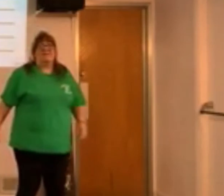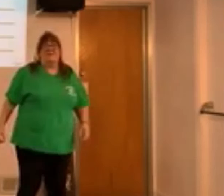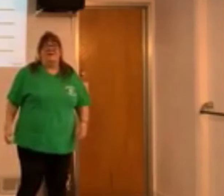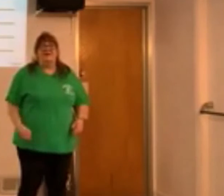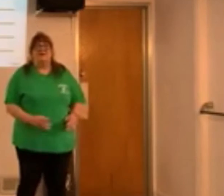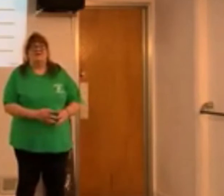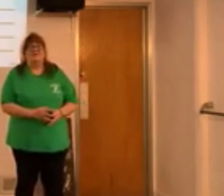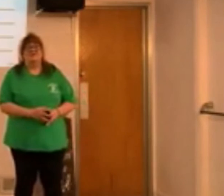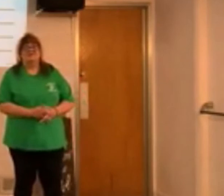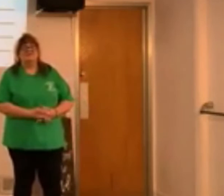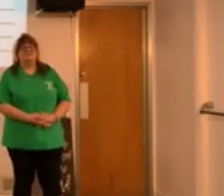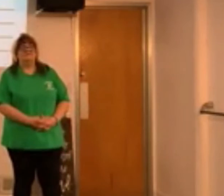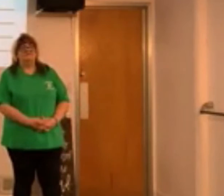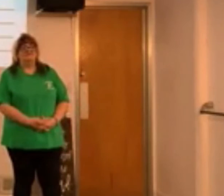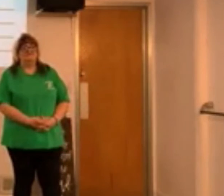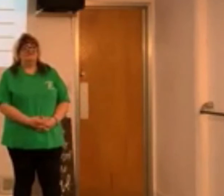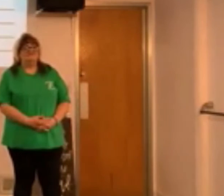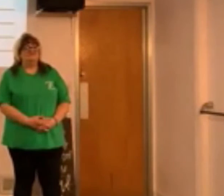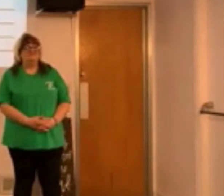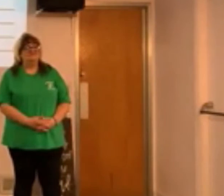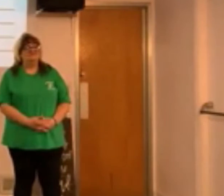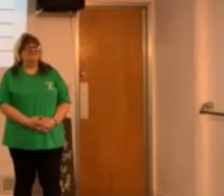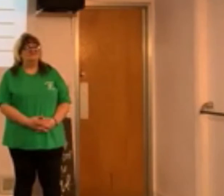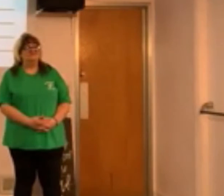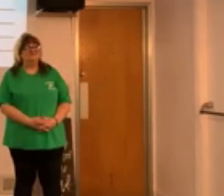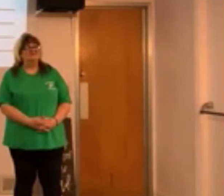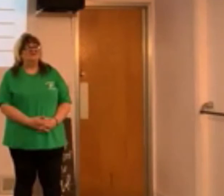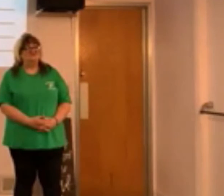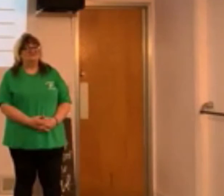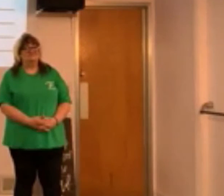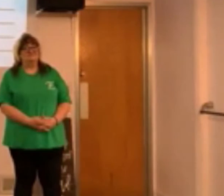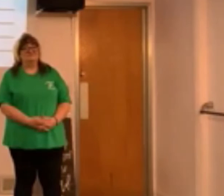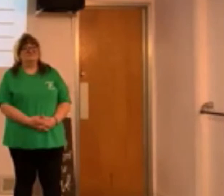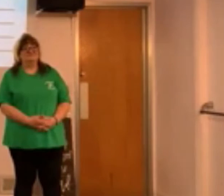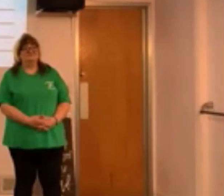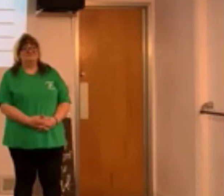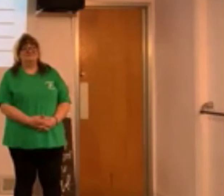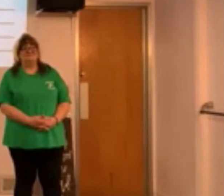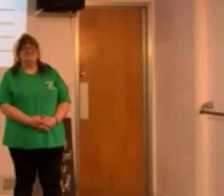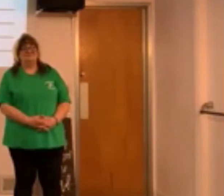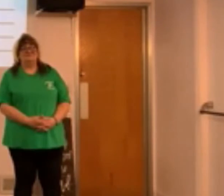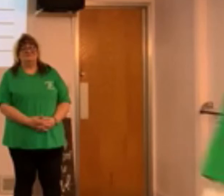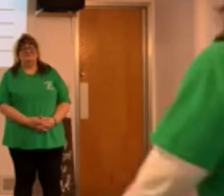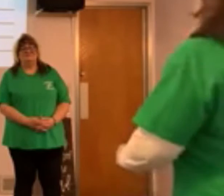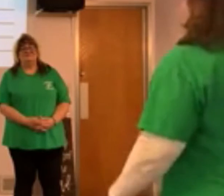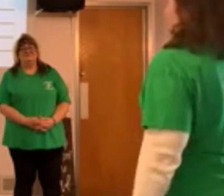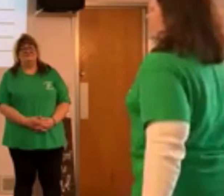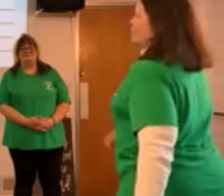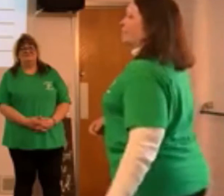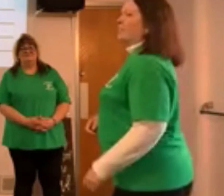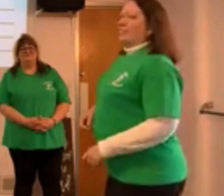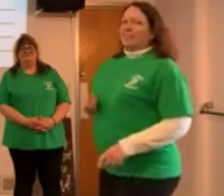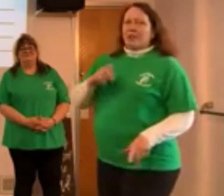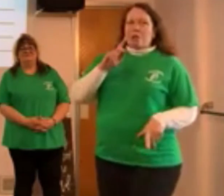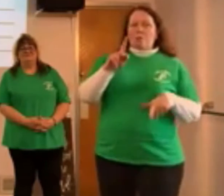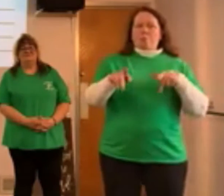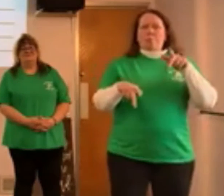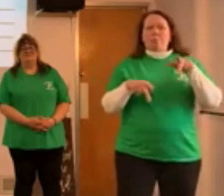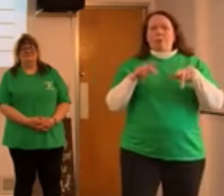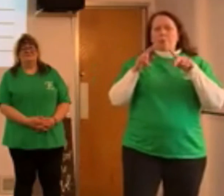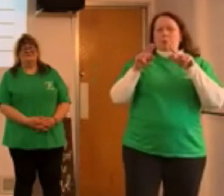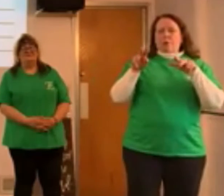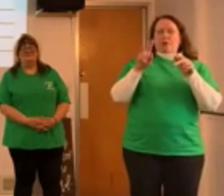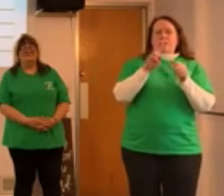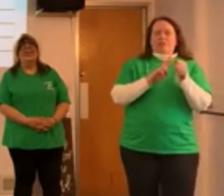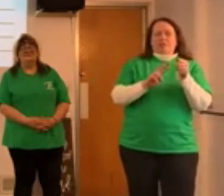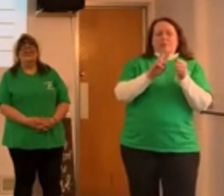come. I'll be here in the front. Talk to me. I'll pray for you. For those who are watching Livestream, if you'll respond to